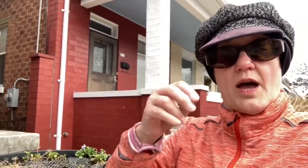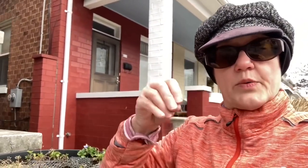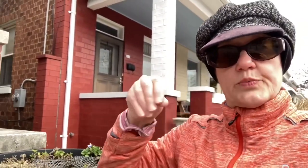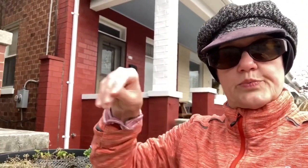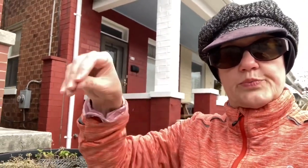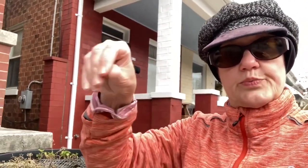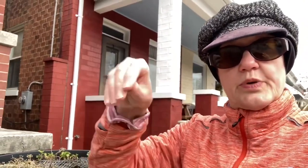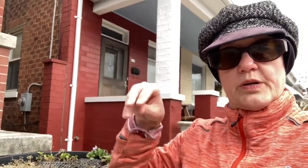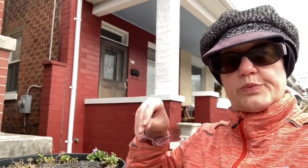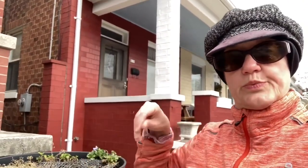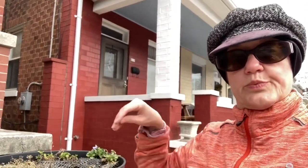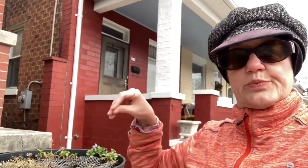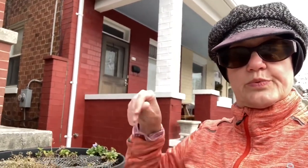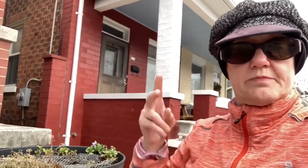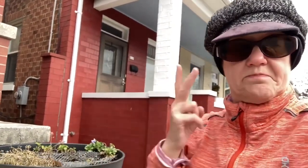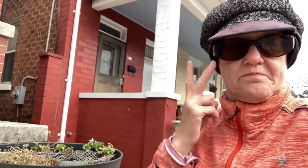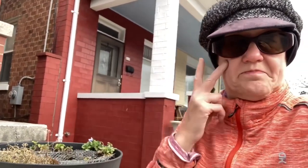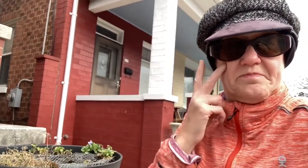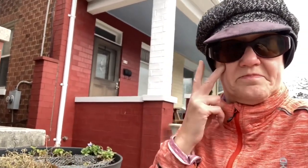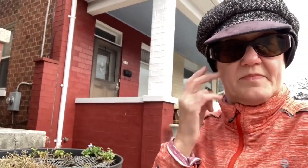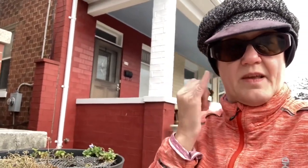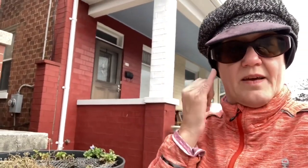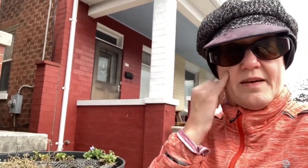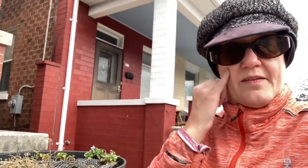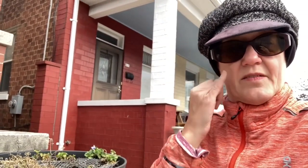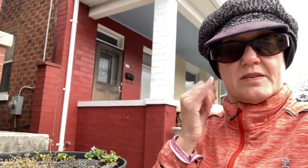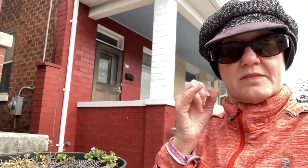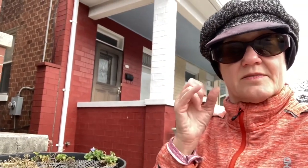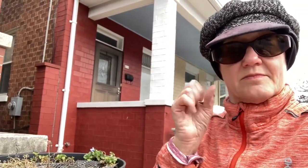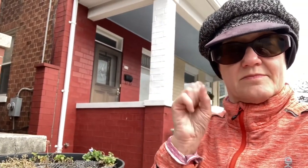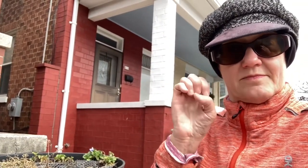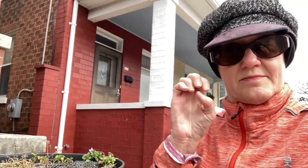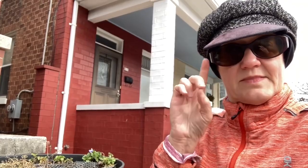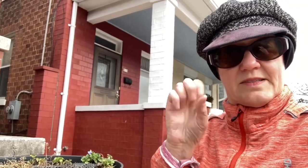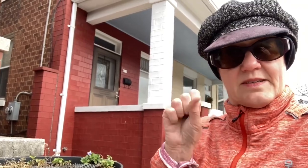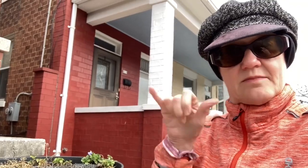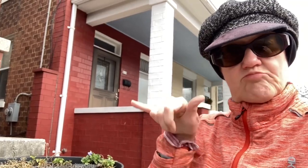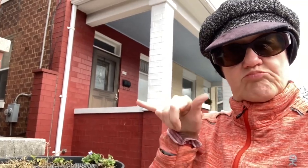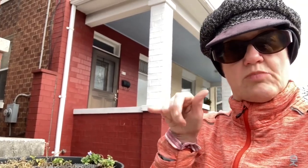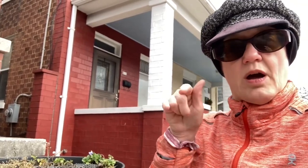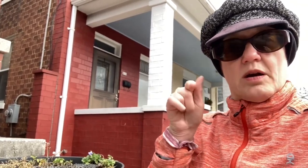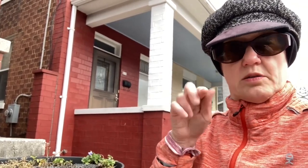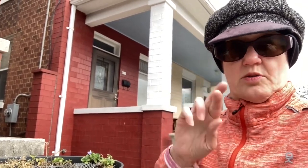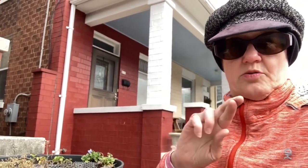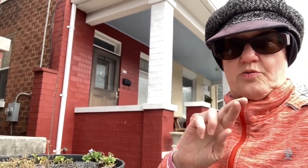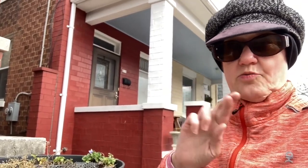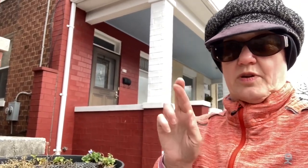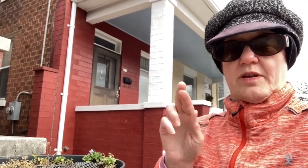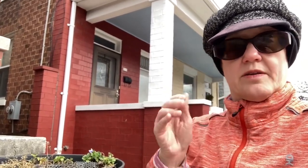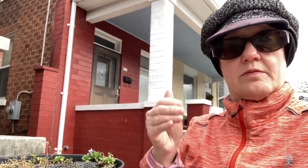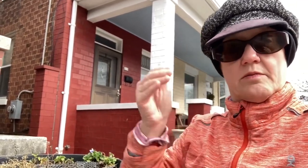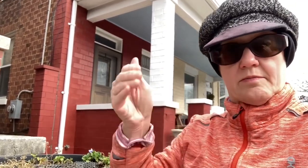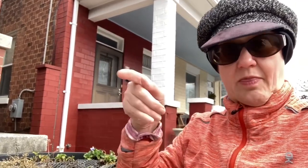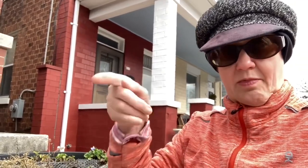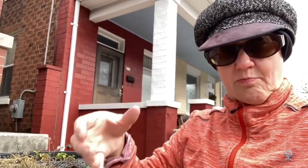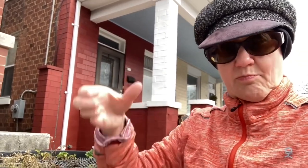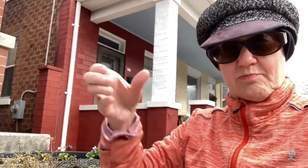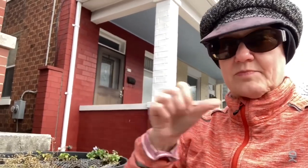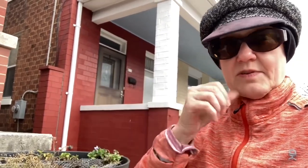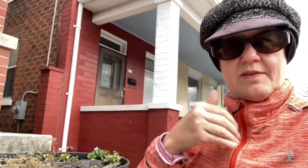sidewalk. So we're going to try just sprinkling some seeds. And when the time is right and the temperature's right,